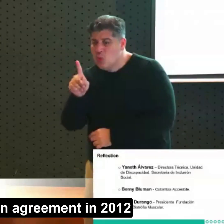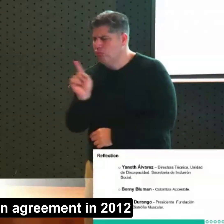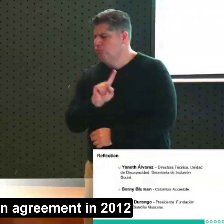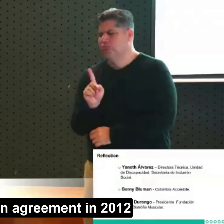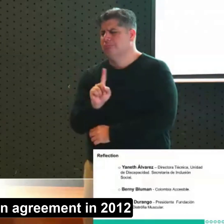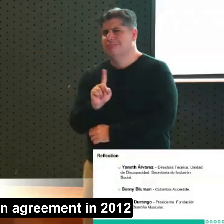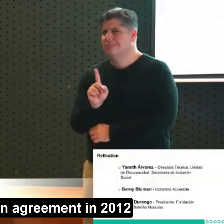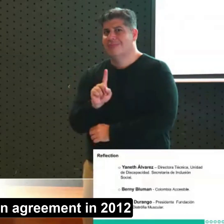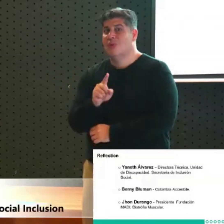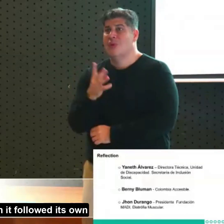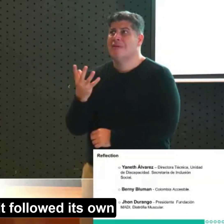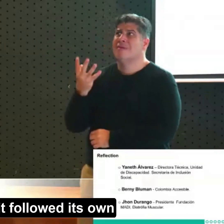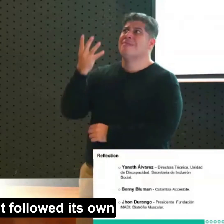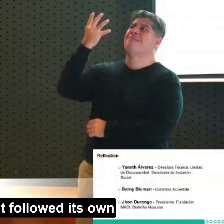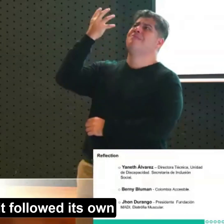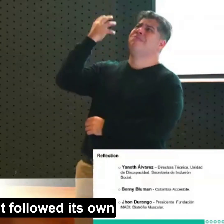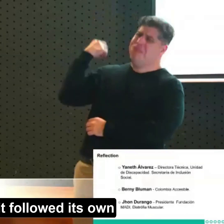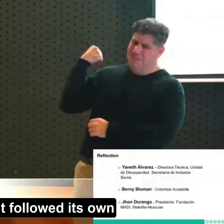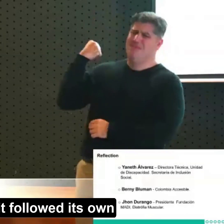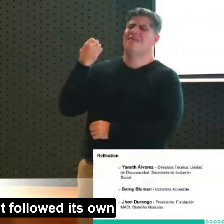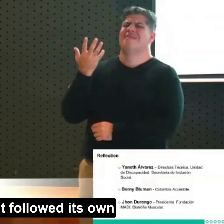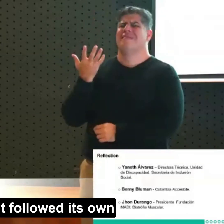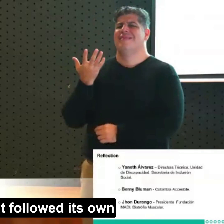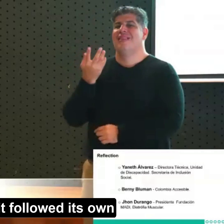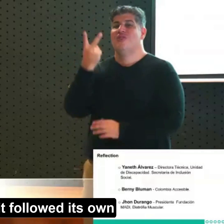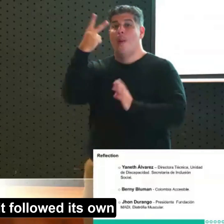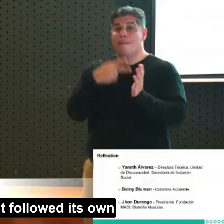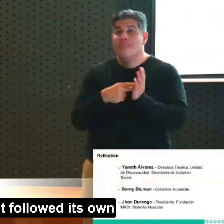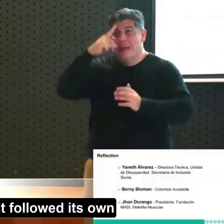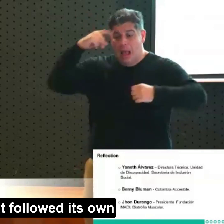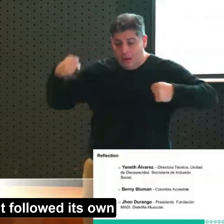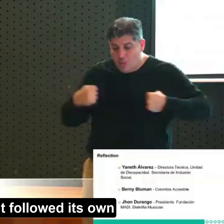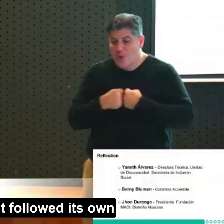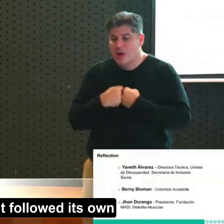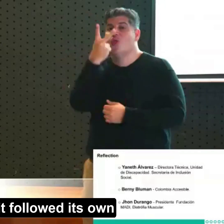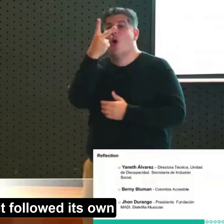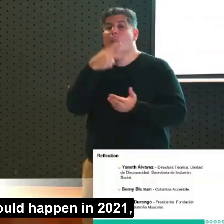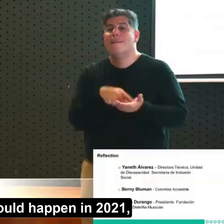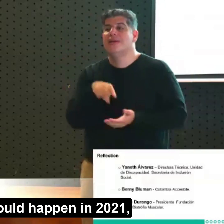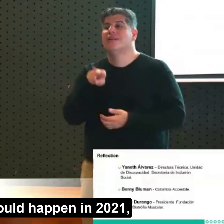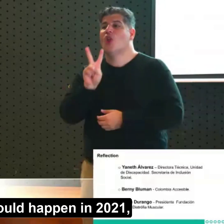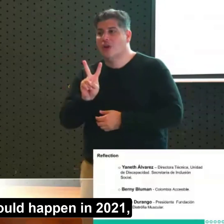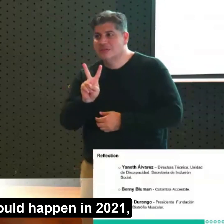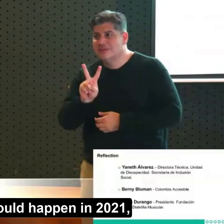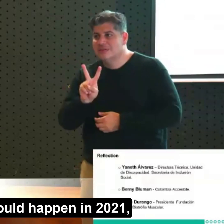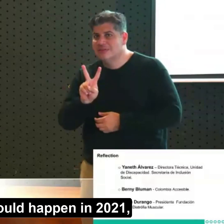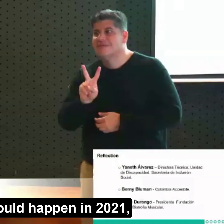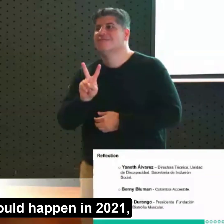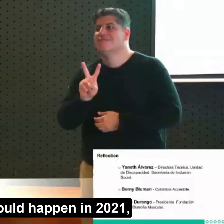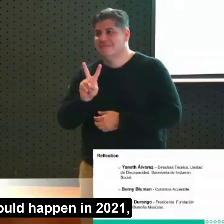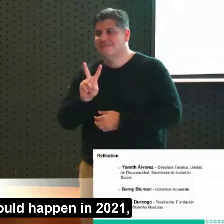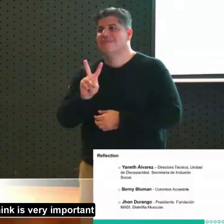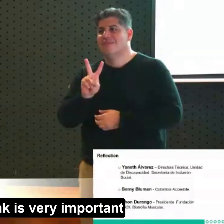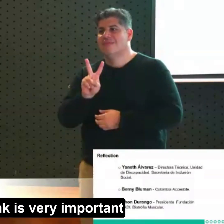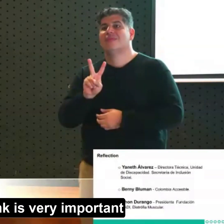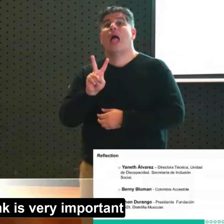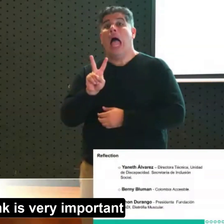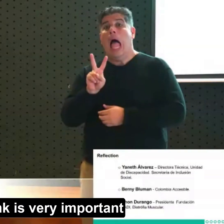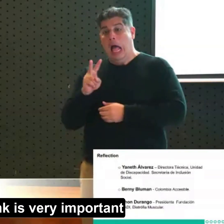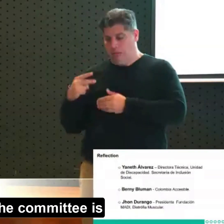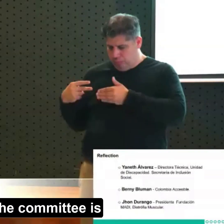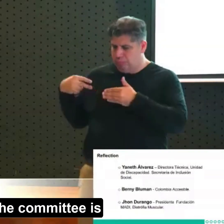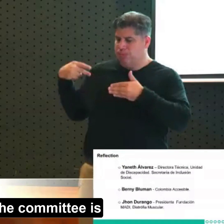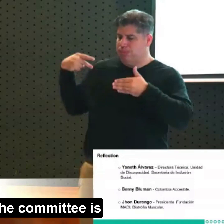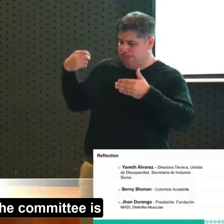in 2012. And then it followed its own course. And what happened in 2021, which I think is